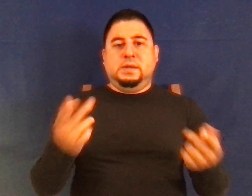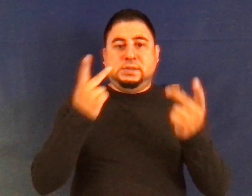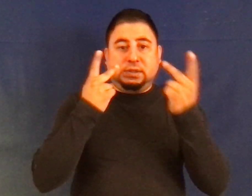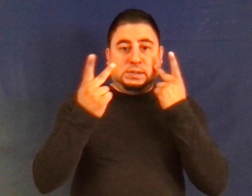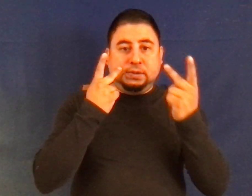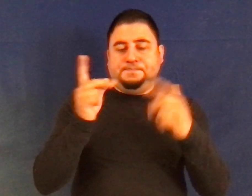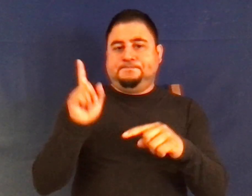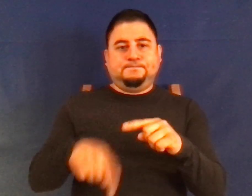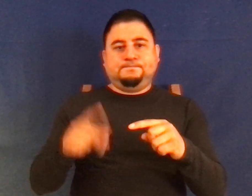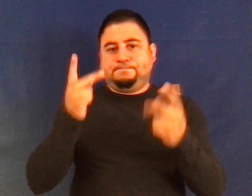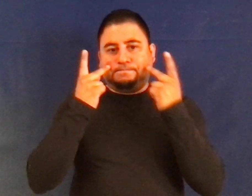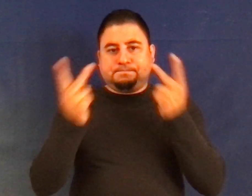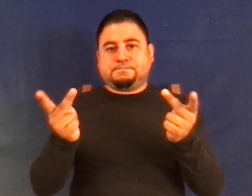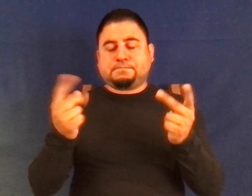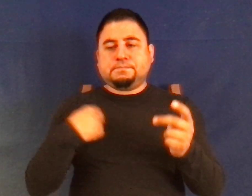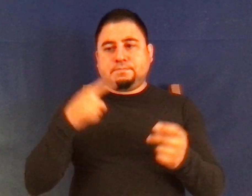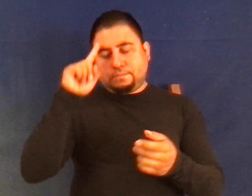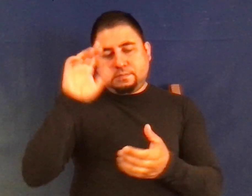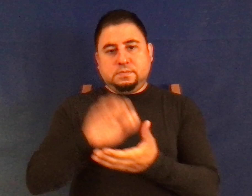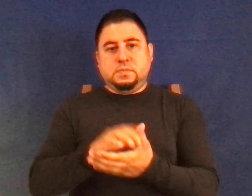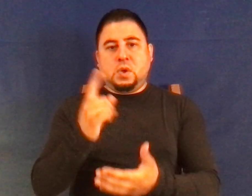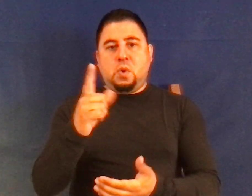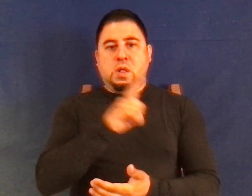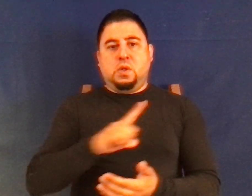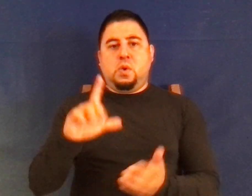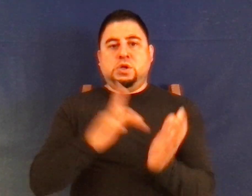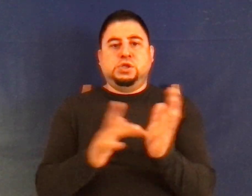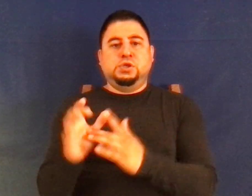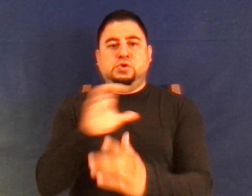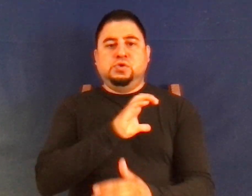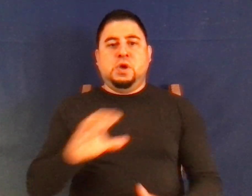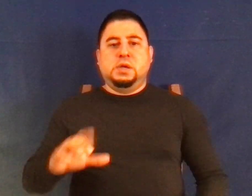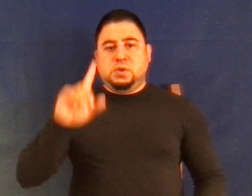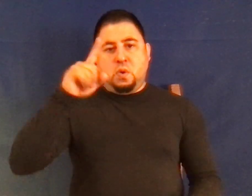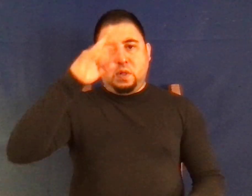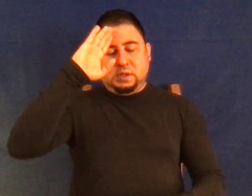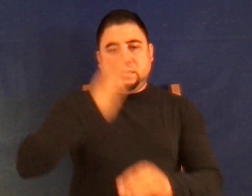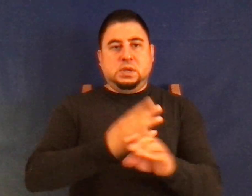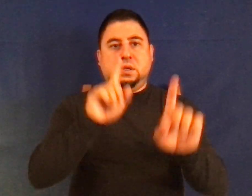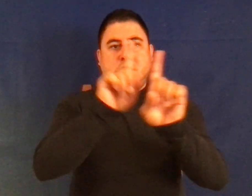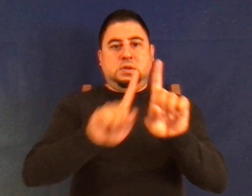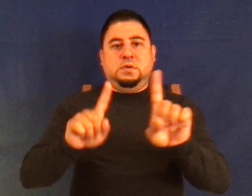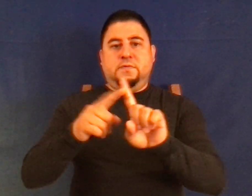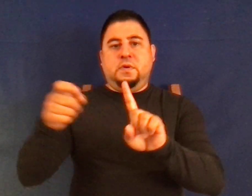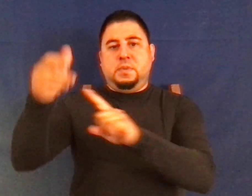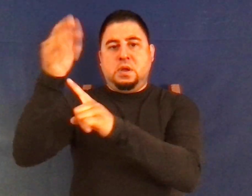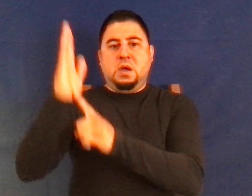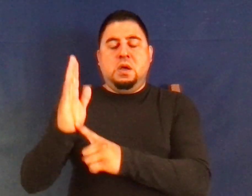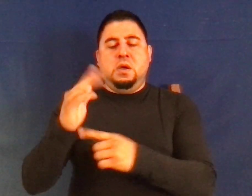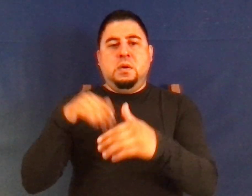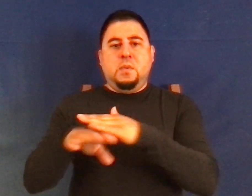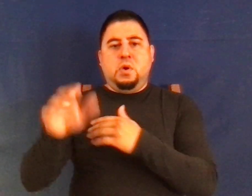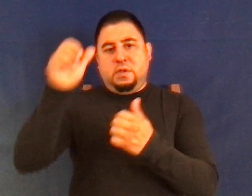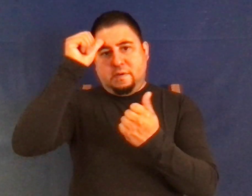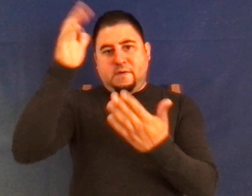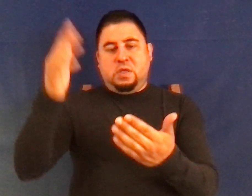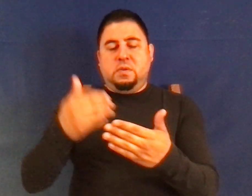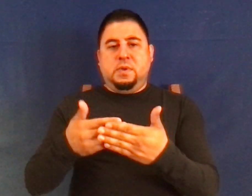invisible. I believe in one Lord Jesus Christ, the only begotten Son of God, born of the Father before